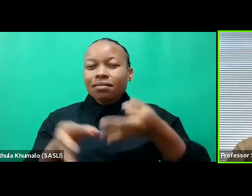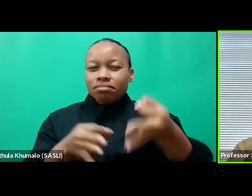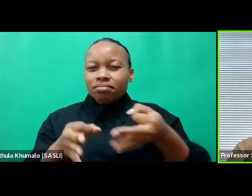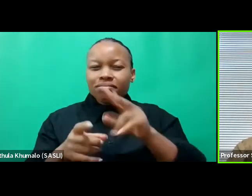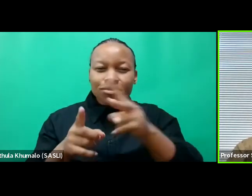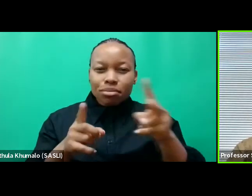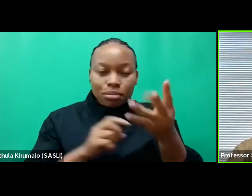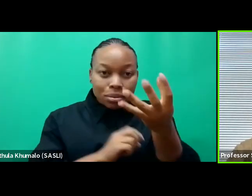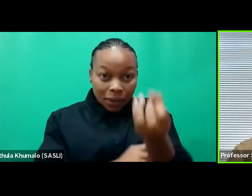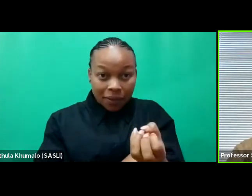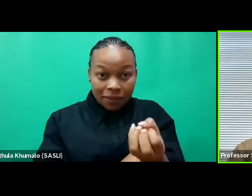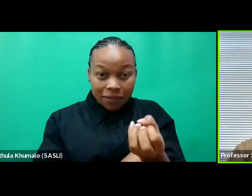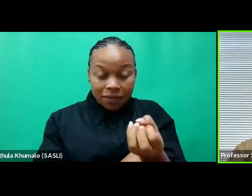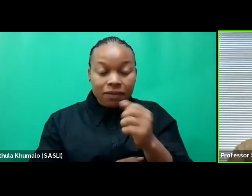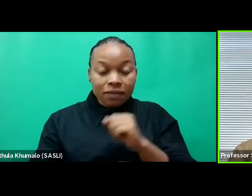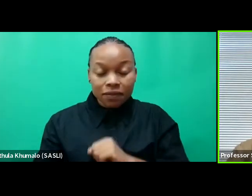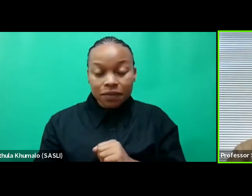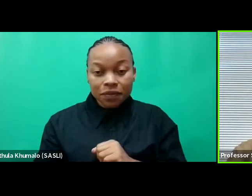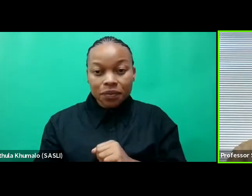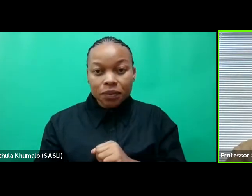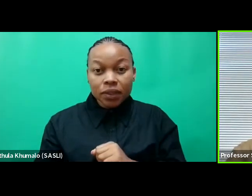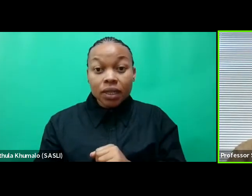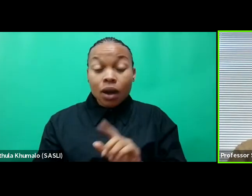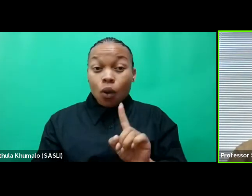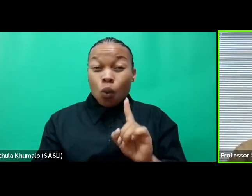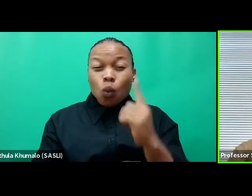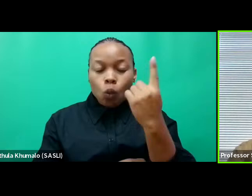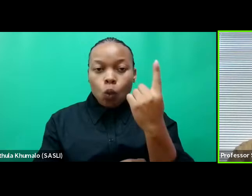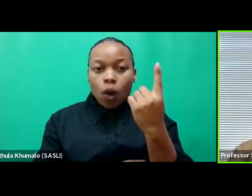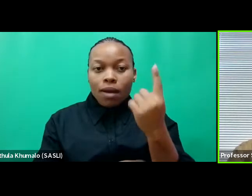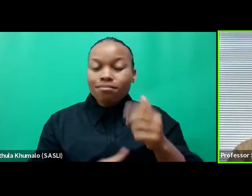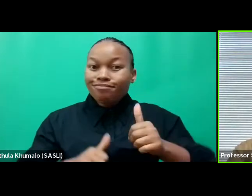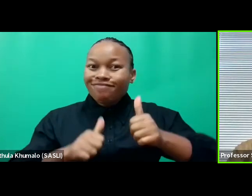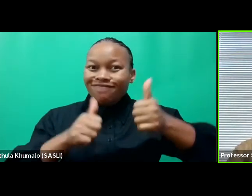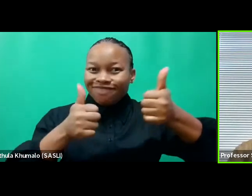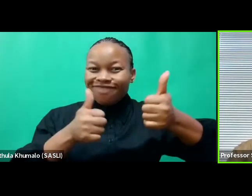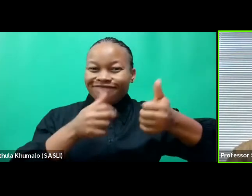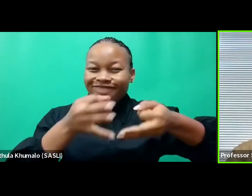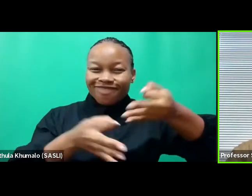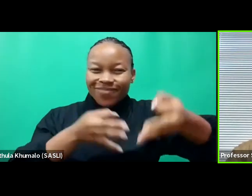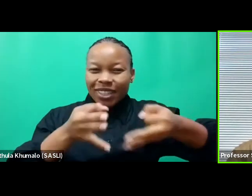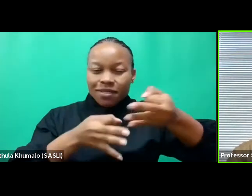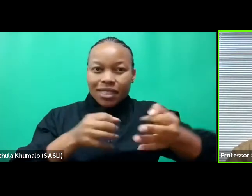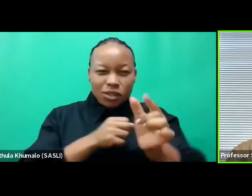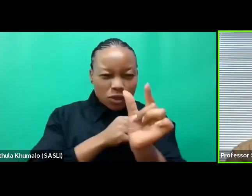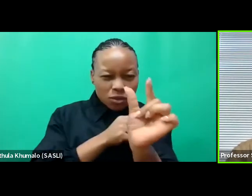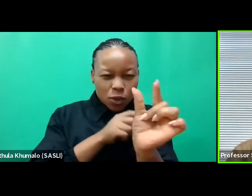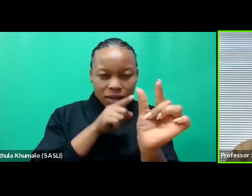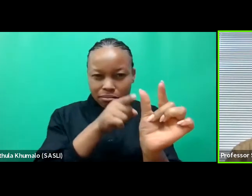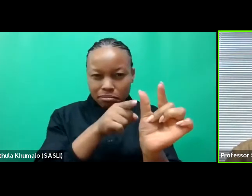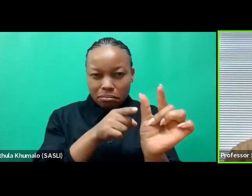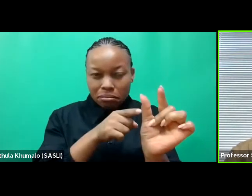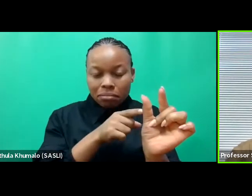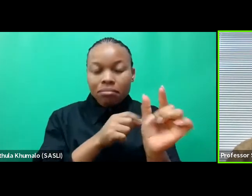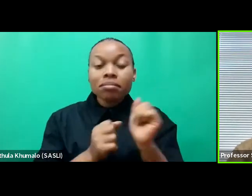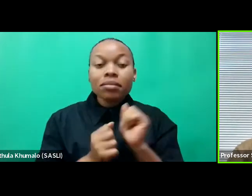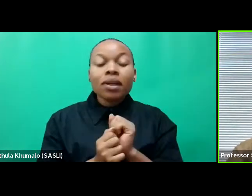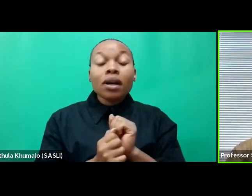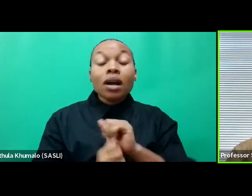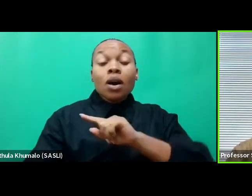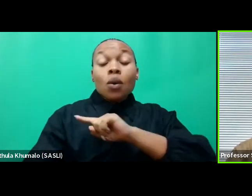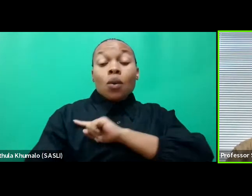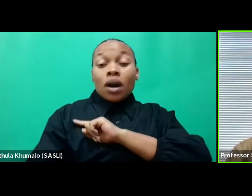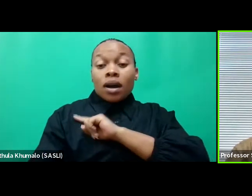But the one good definition I found, and I'm going to talk a little bit about neoliberalism, because I think it's impacting